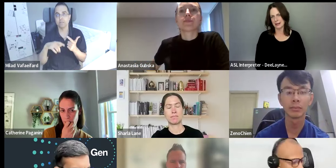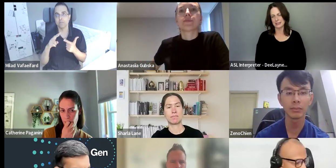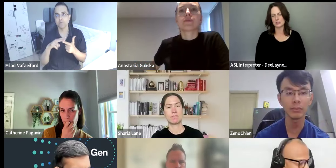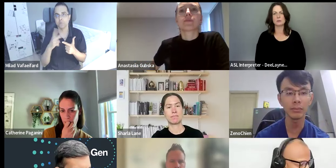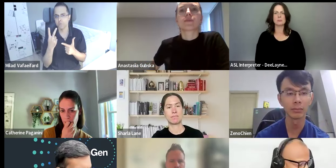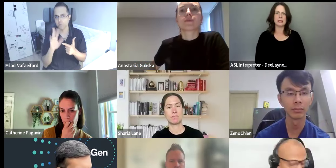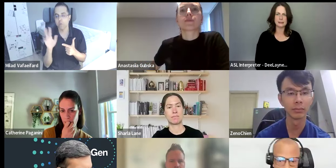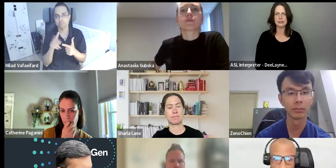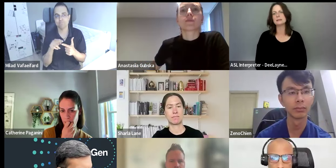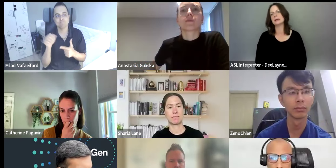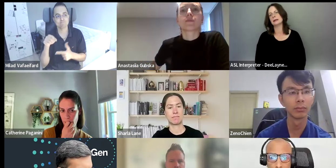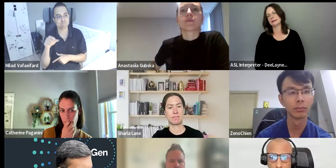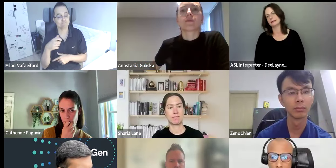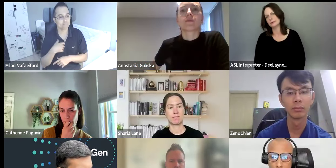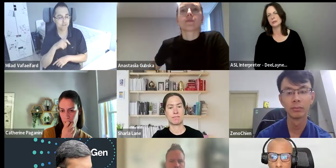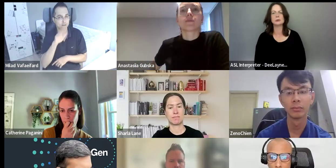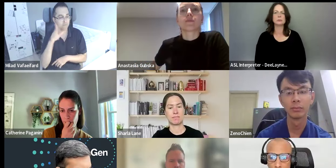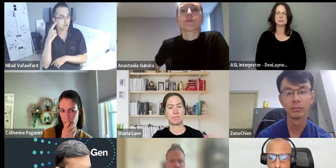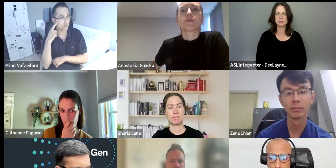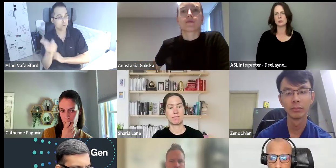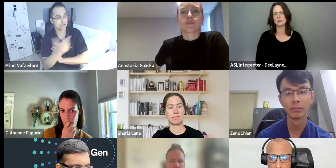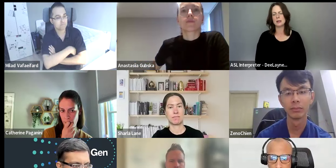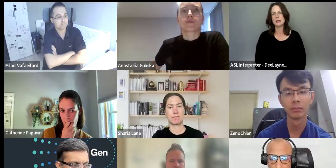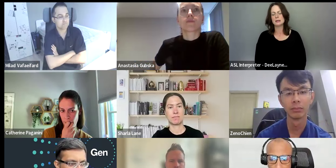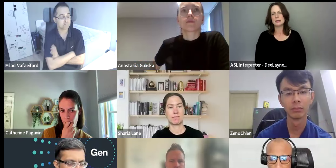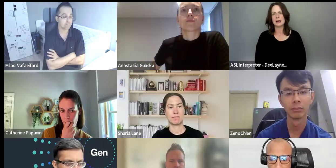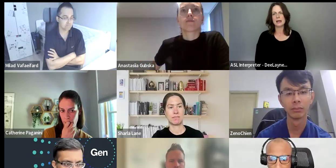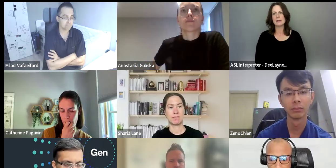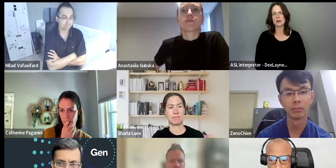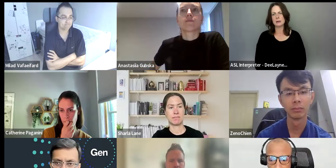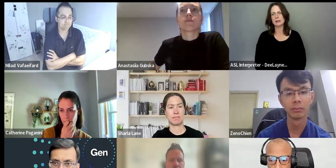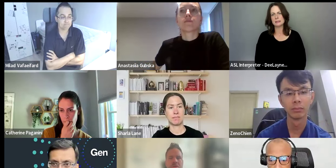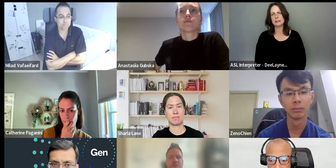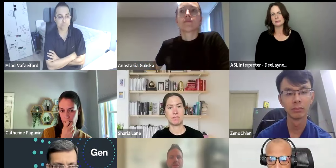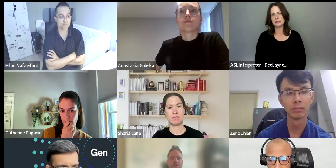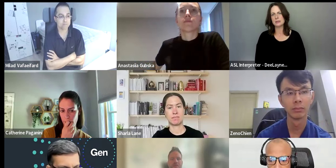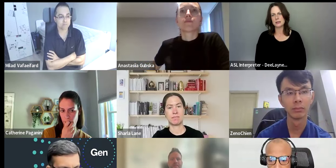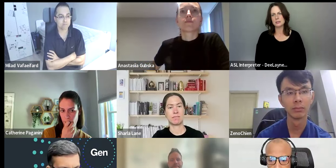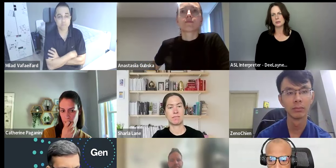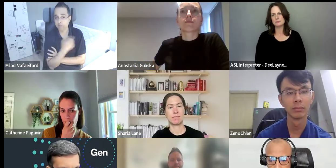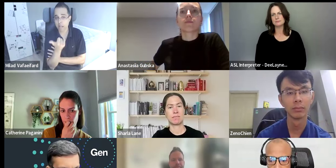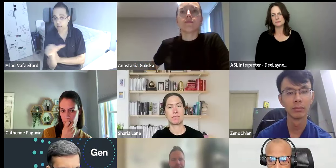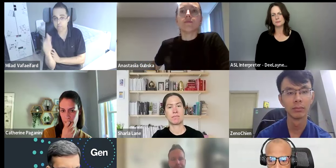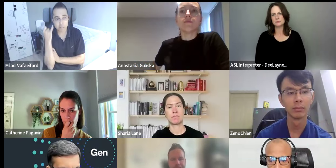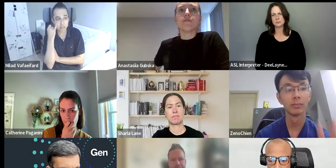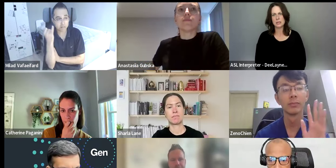ways to access certain meetings, LinkedIn, YouTube, Zoom. Yeah, I had forgotten about LinkedIn. They do that